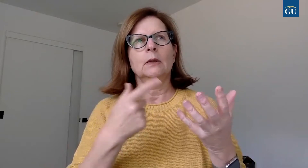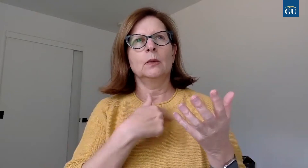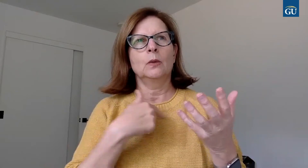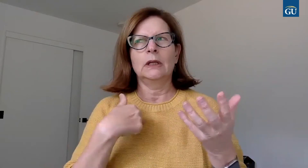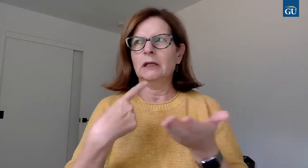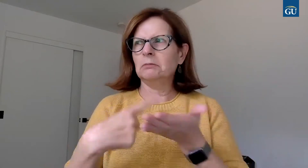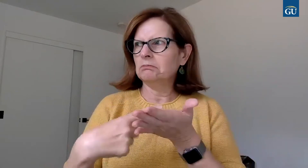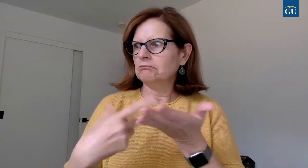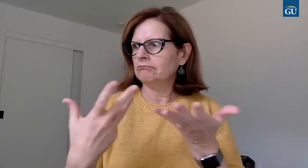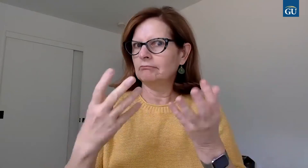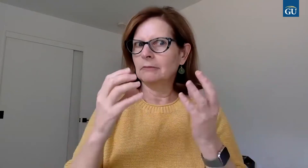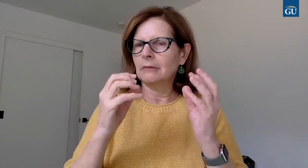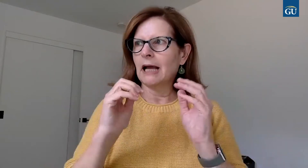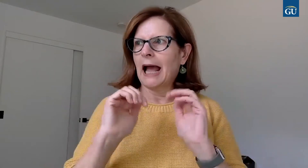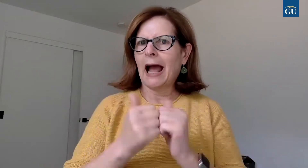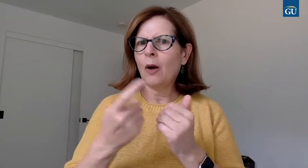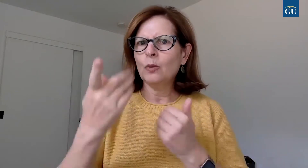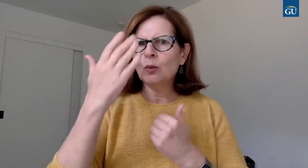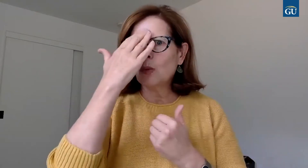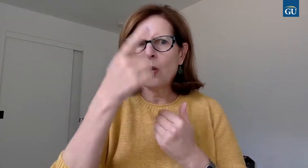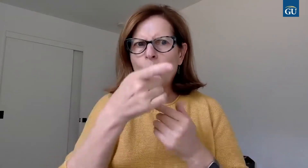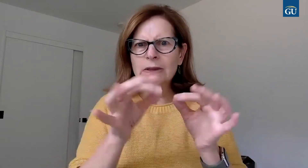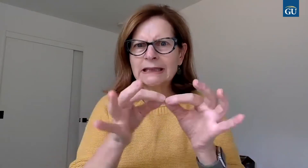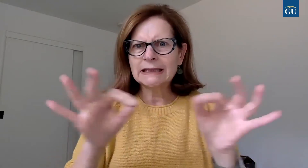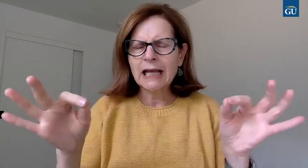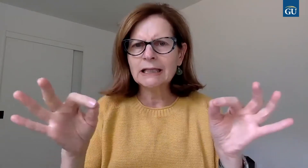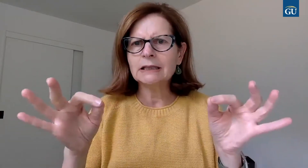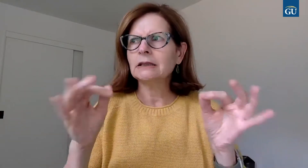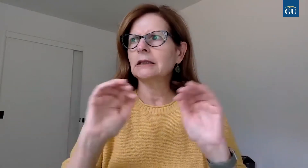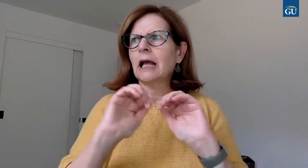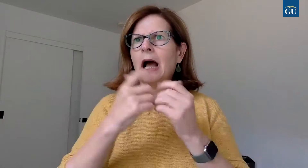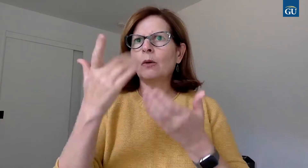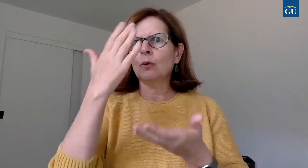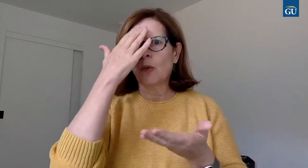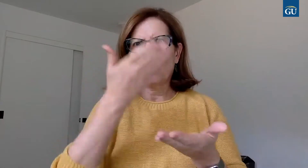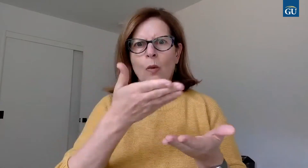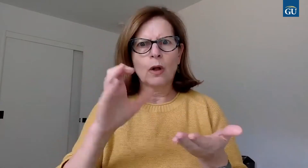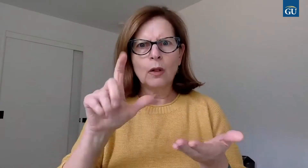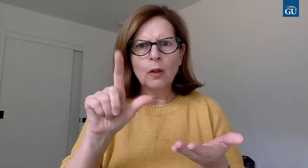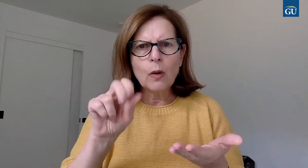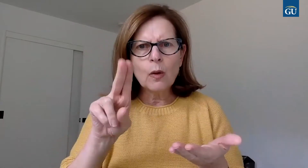We discussed how do we know the sentence's clues, subject and objects,